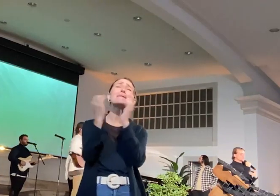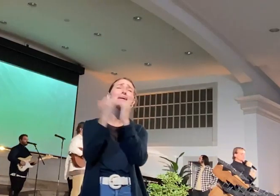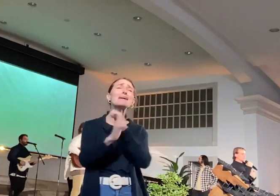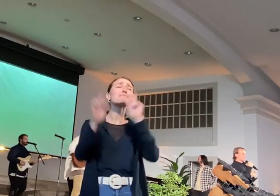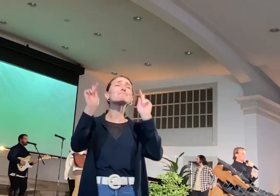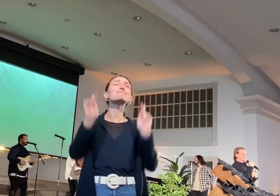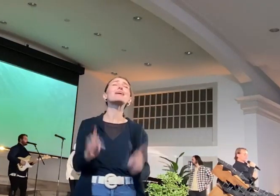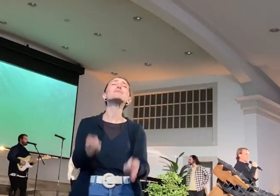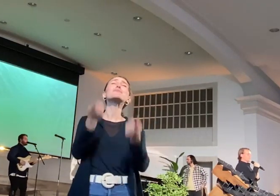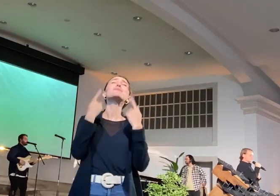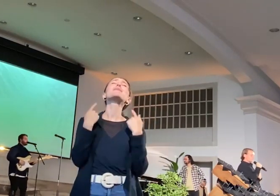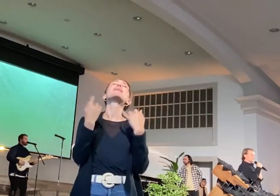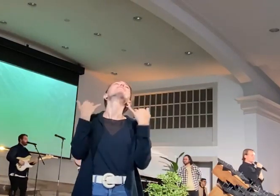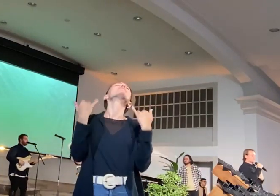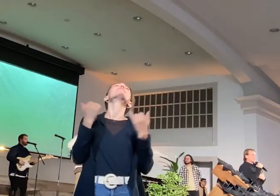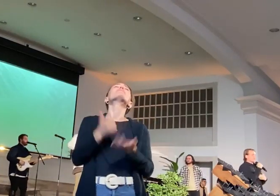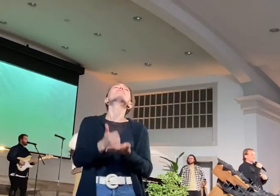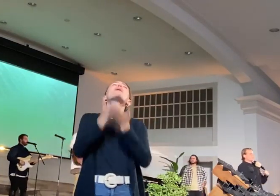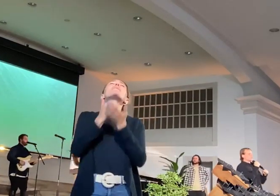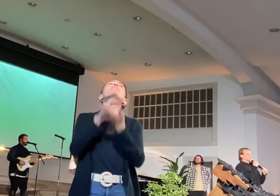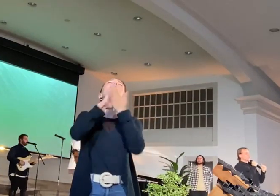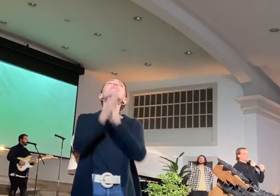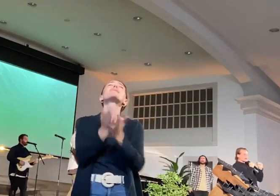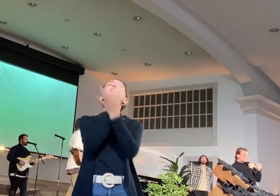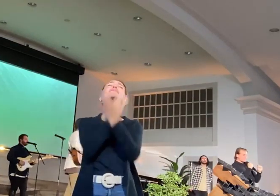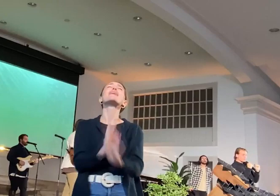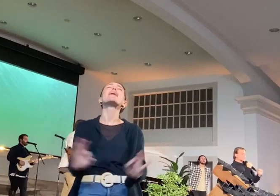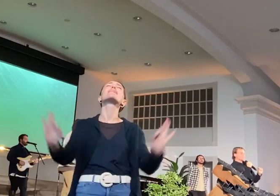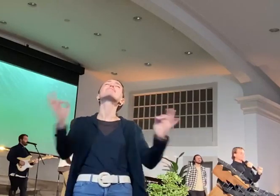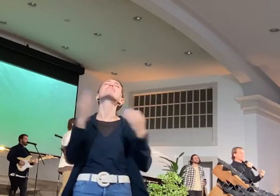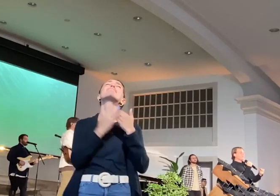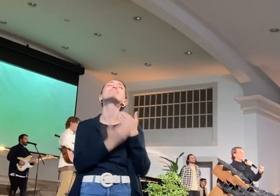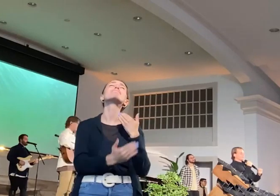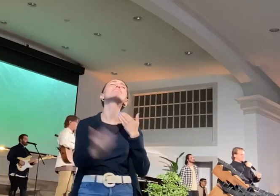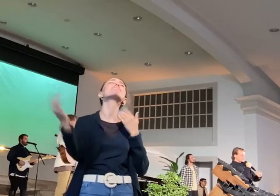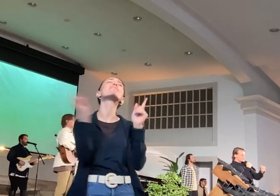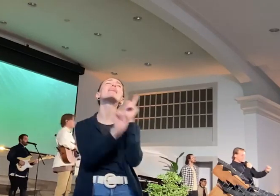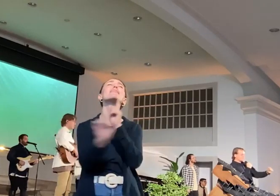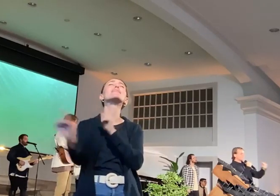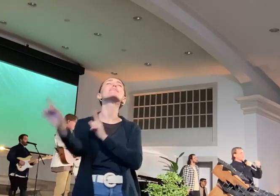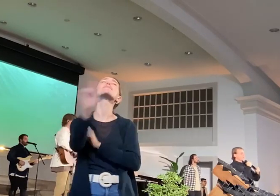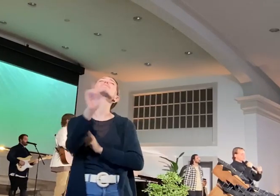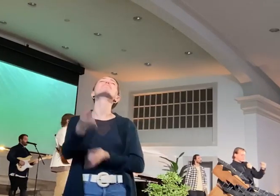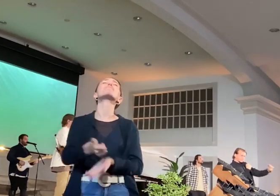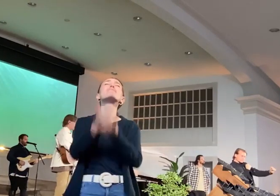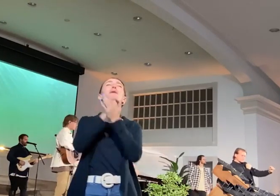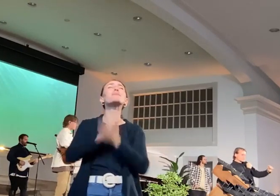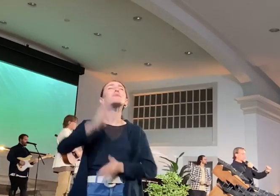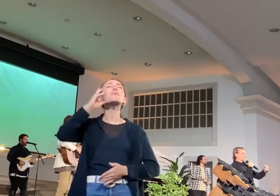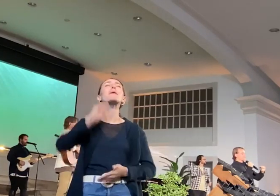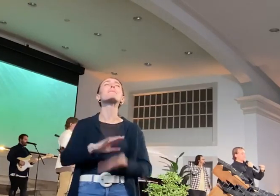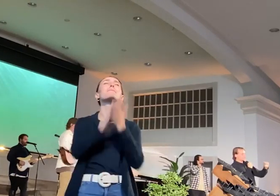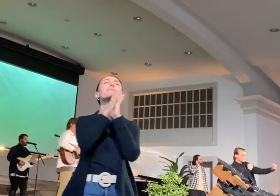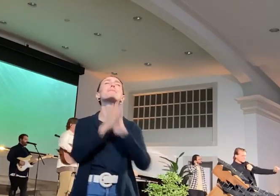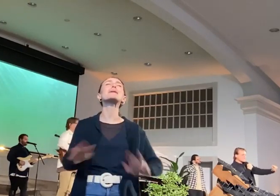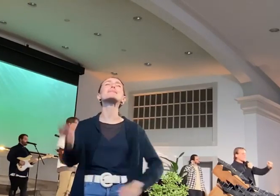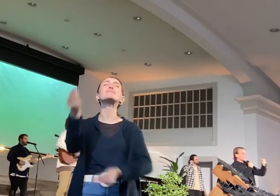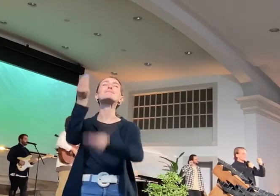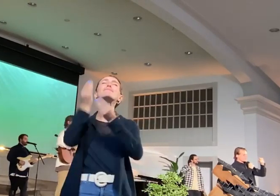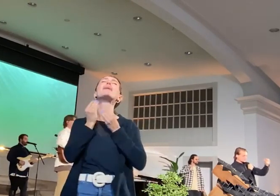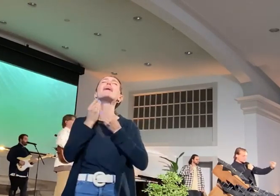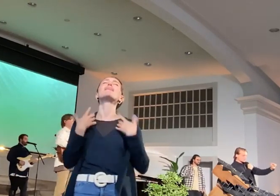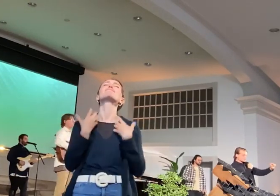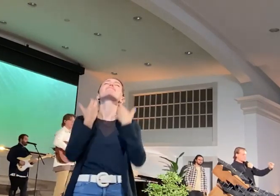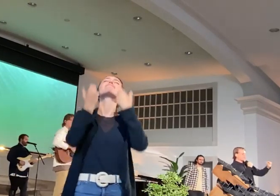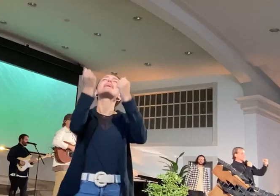every single person who's come forward to nail something to the cross. God, I pray that you would go out before them today. God, bring peace, bring provision. God, I pray that you bring